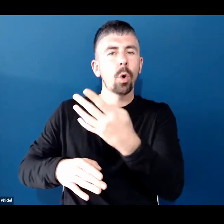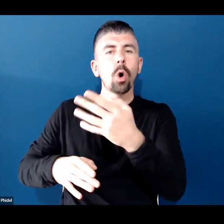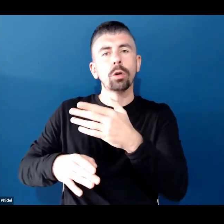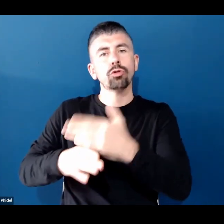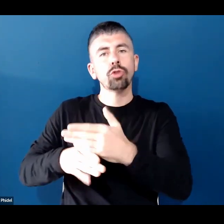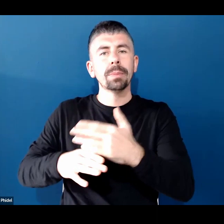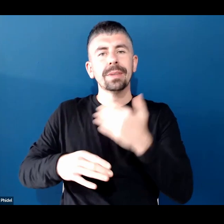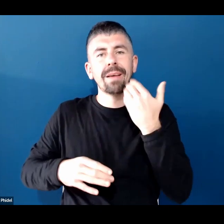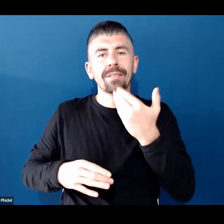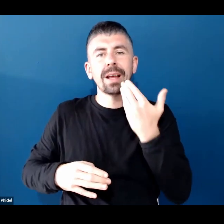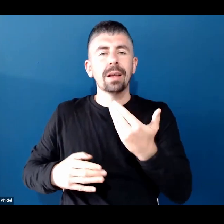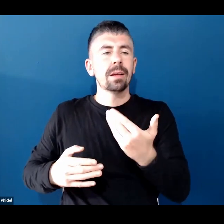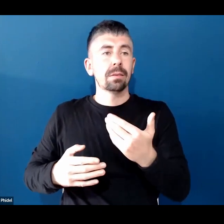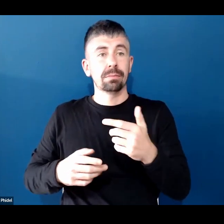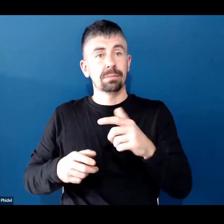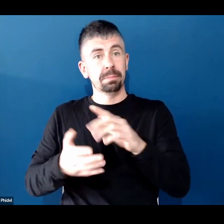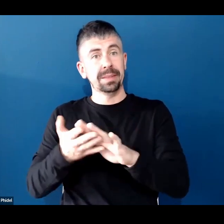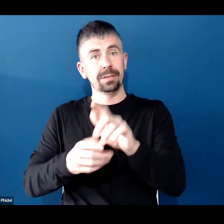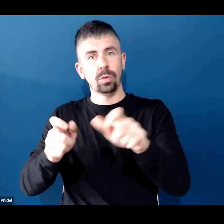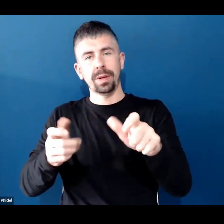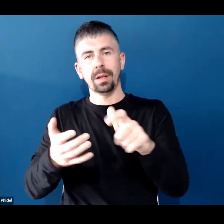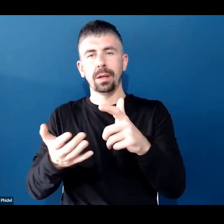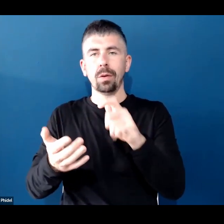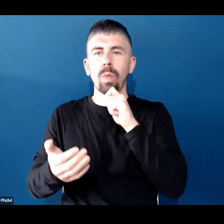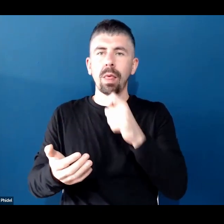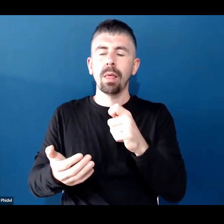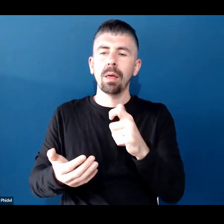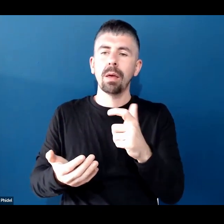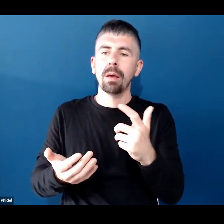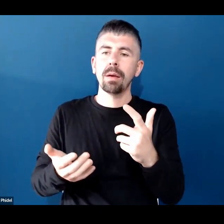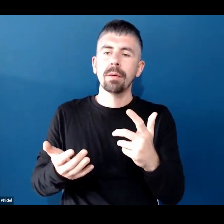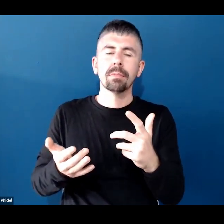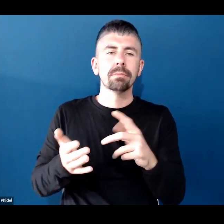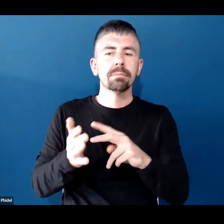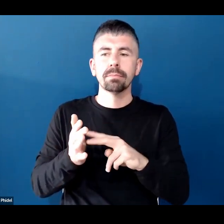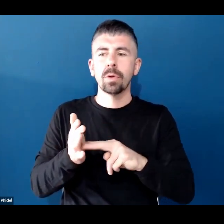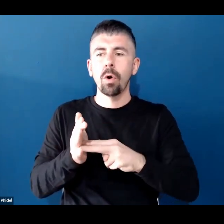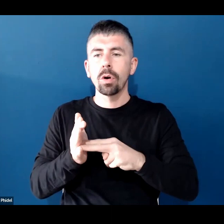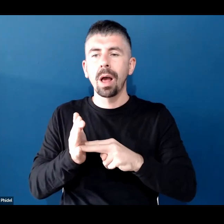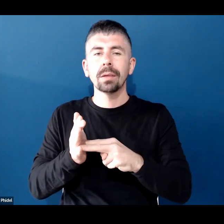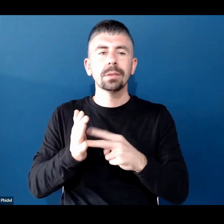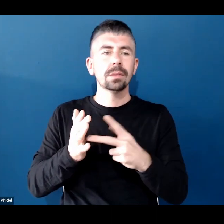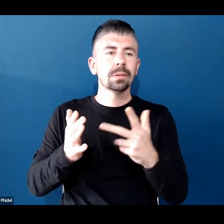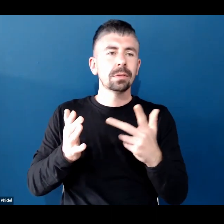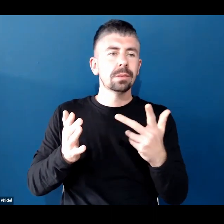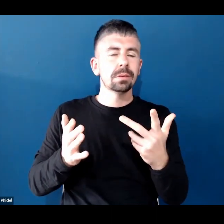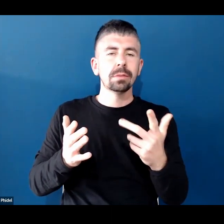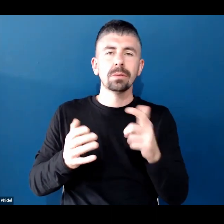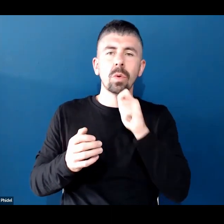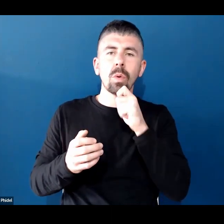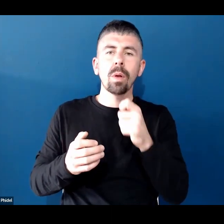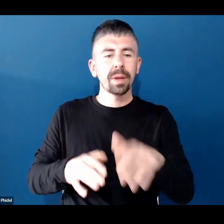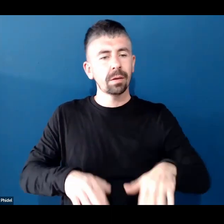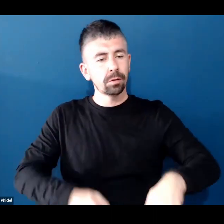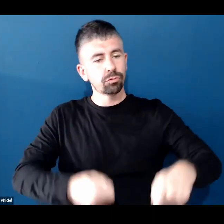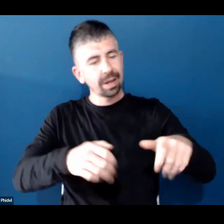then no one is writing Wikipedia article, no one is organizing, volunteer associations, no one is raising kids, no one